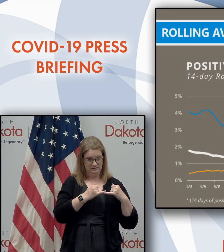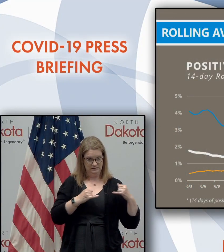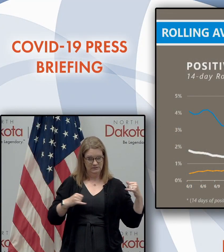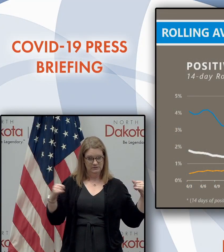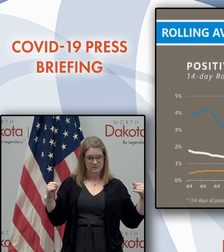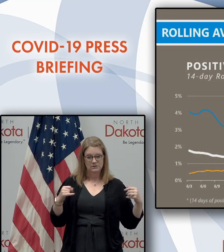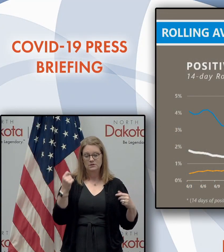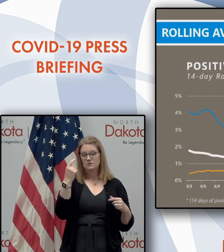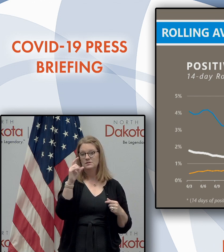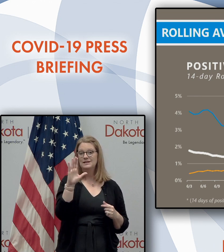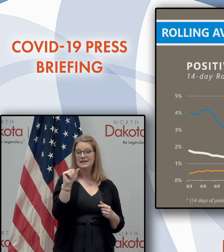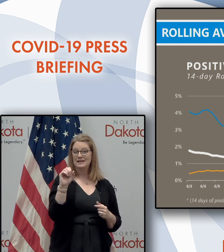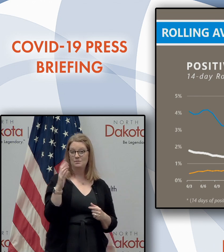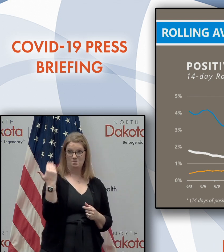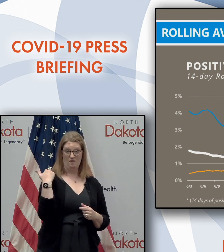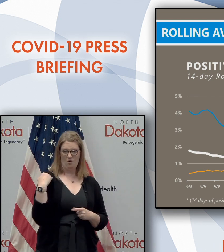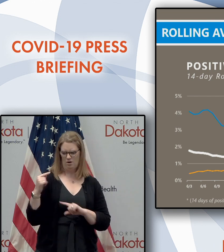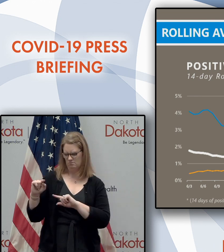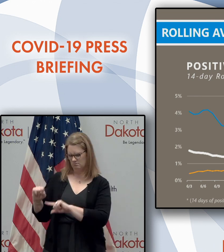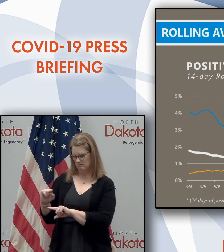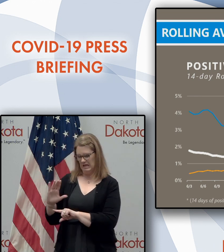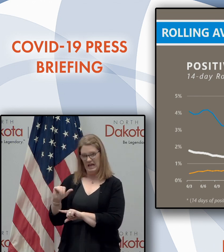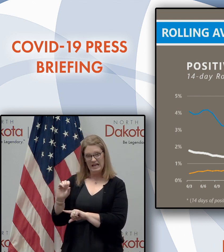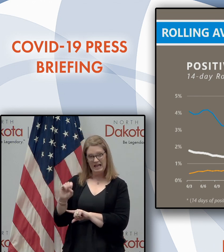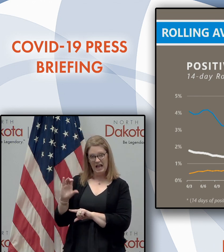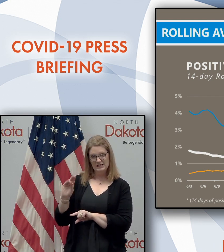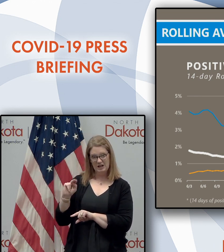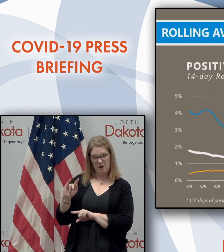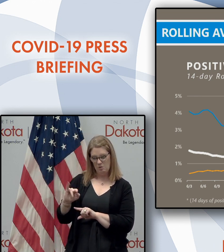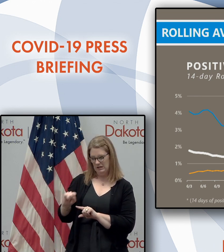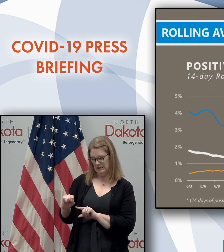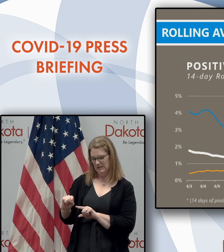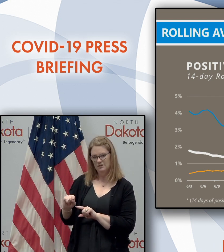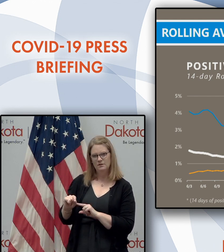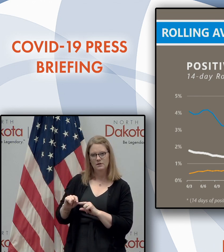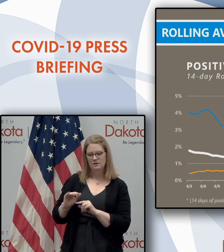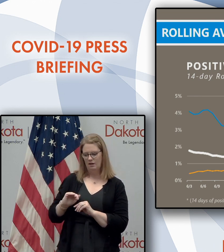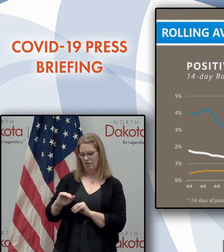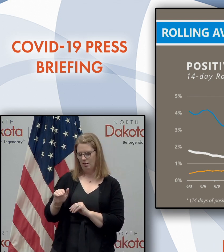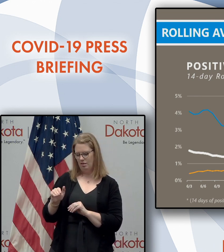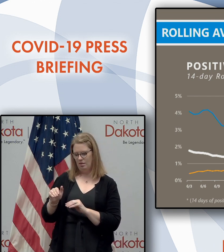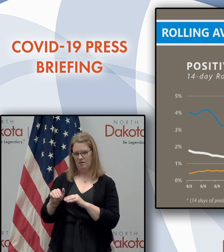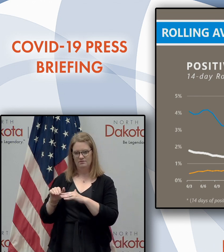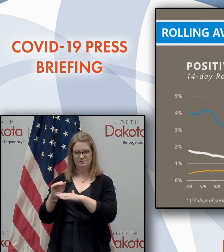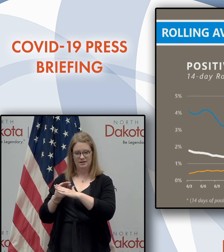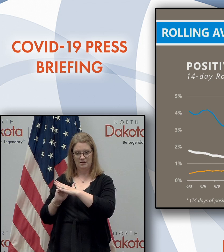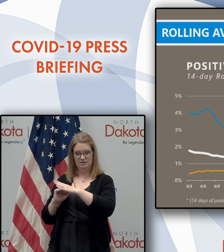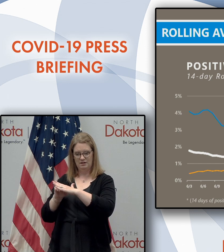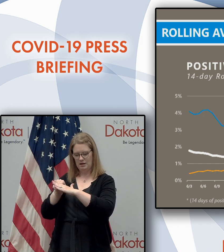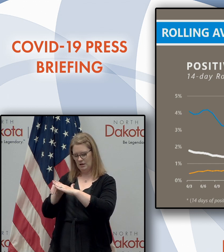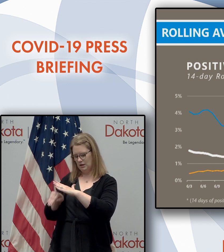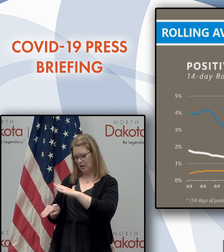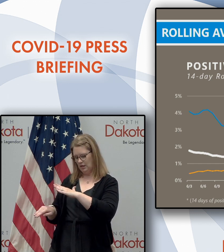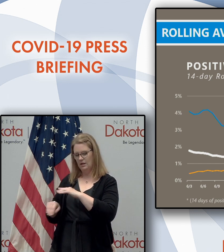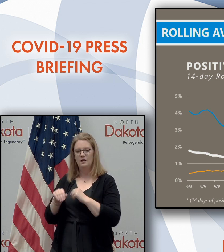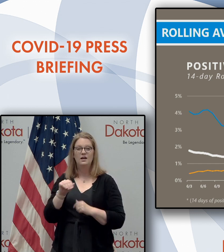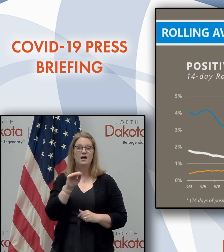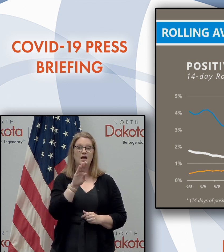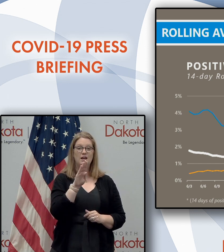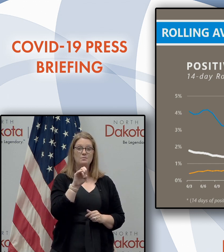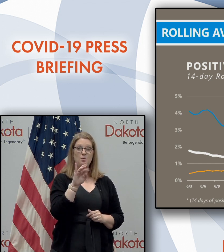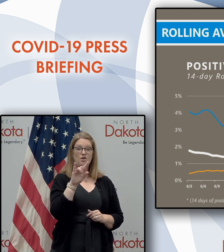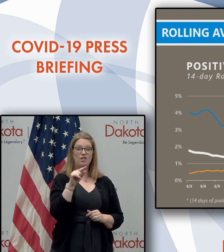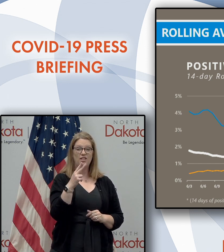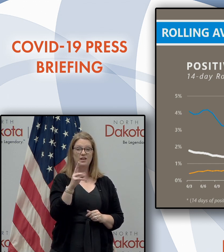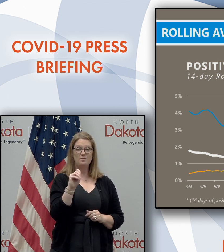our concern area early on, is now not only flattened, but is now below the state average. And Burley Morton, where